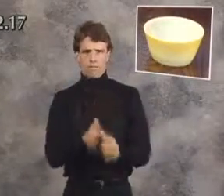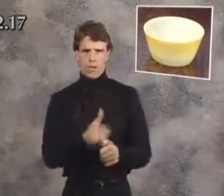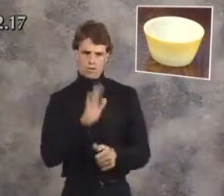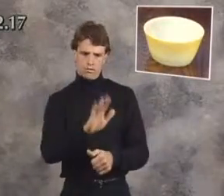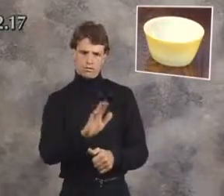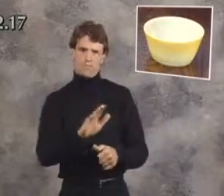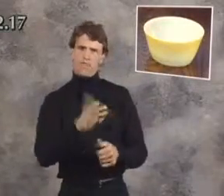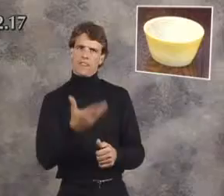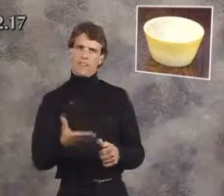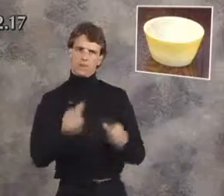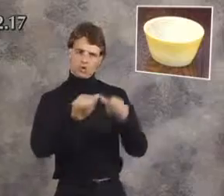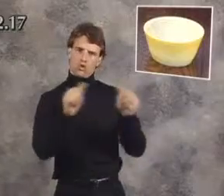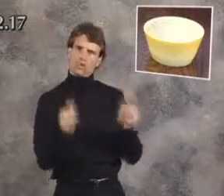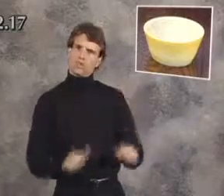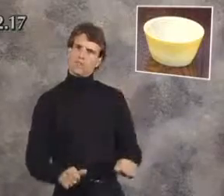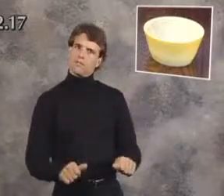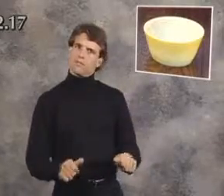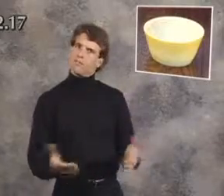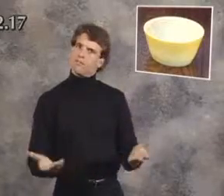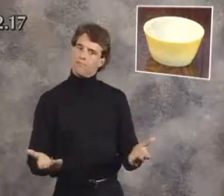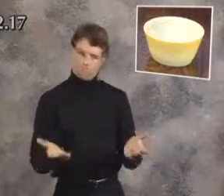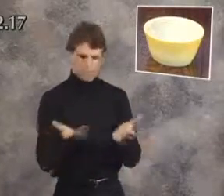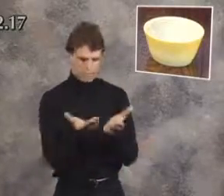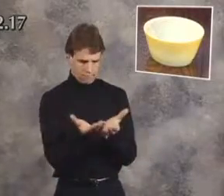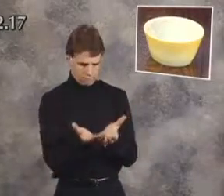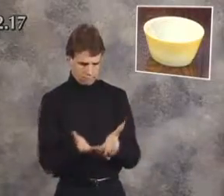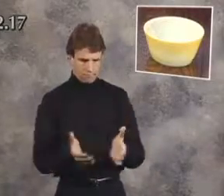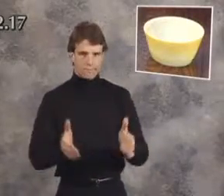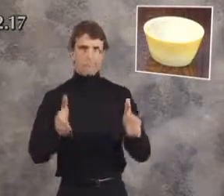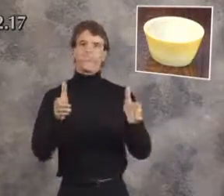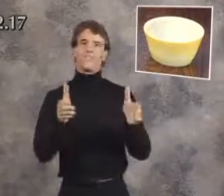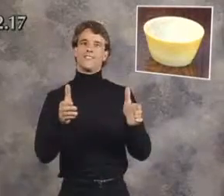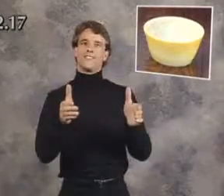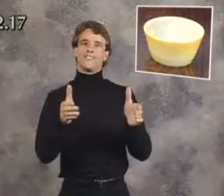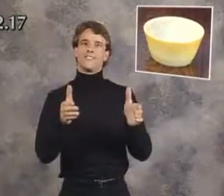This sign follows the shape of the bowl itself. Bowl.